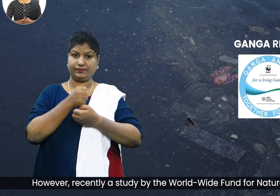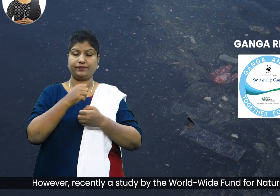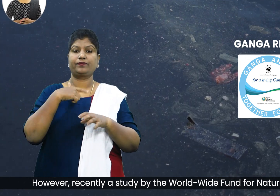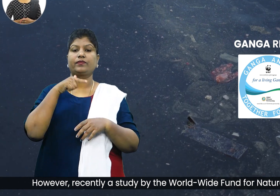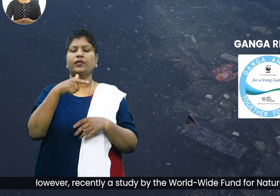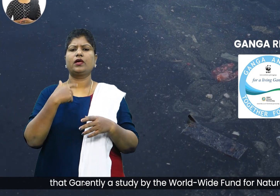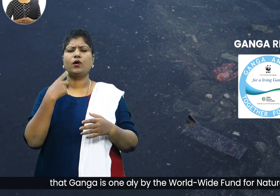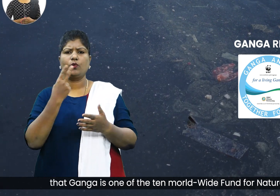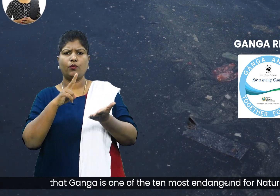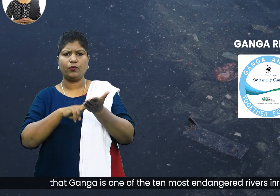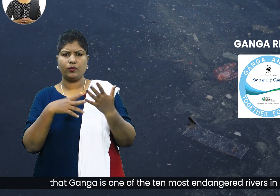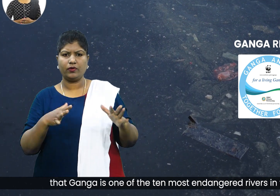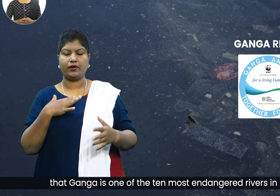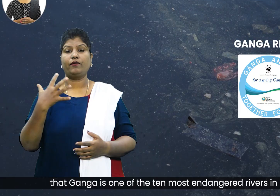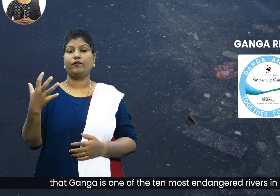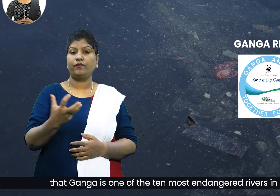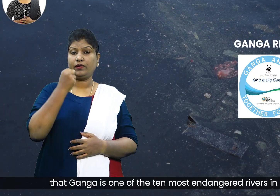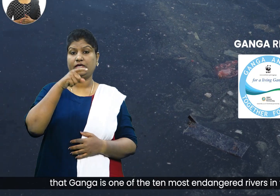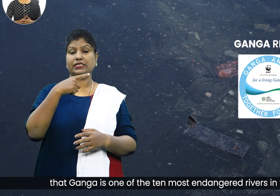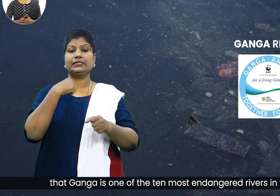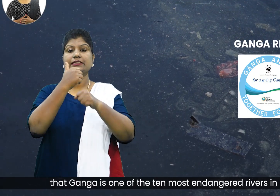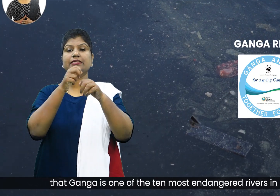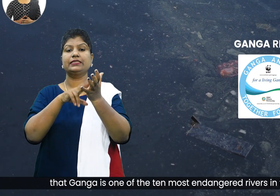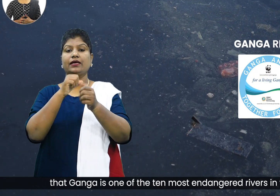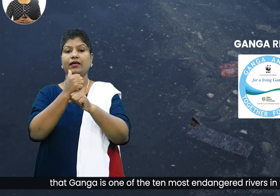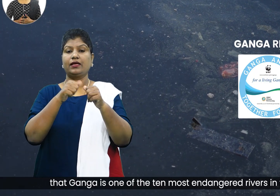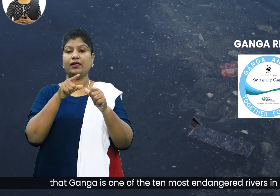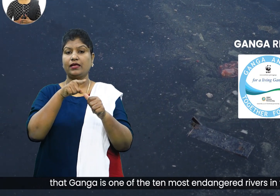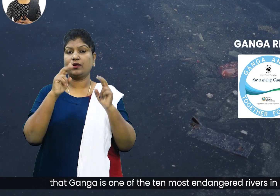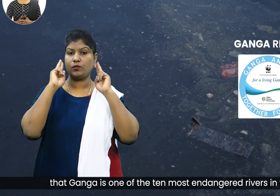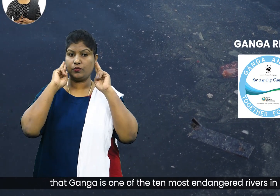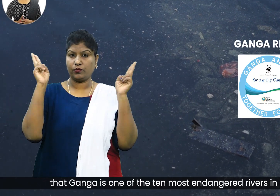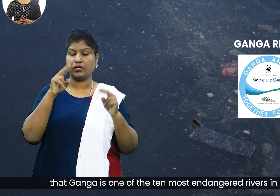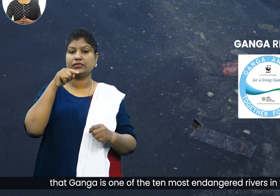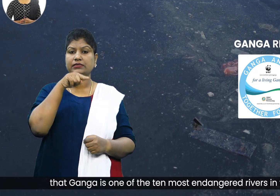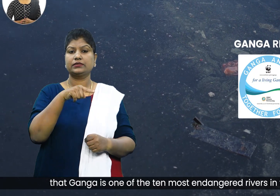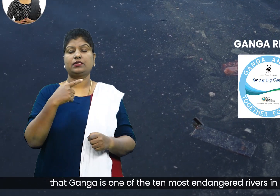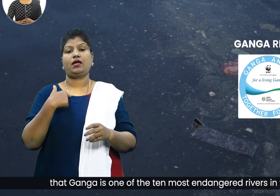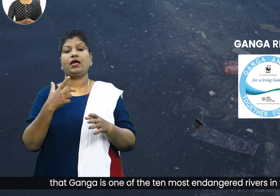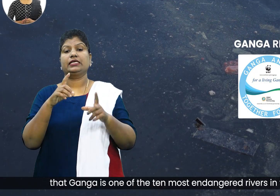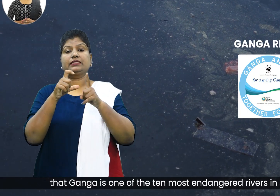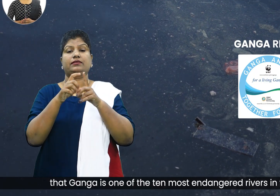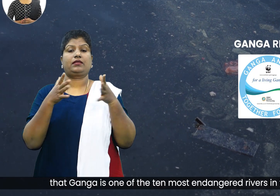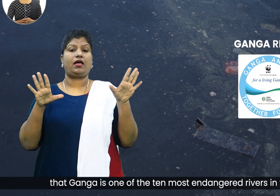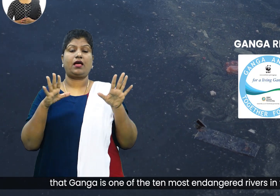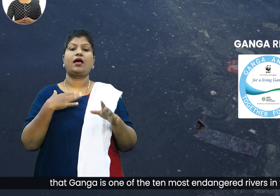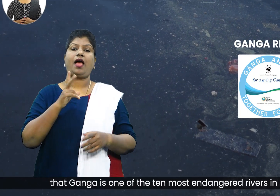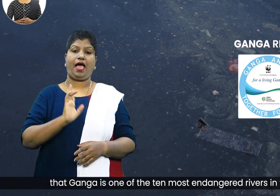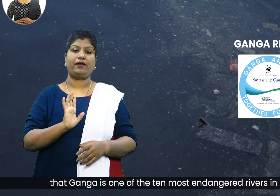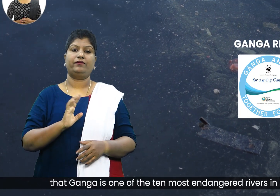found that Ganga is one of the 10 most endangered rivers in the world.